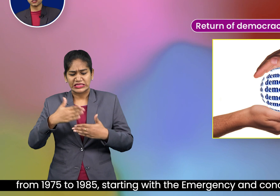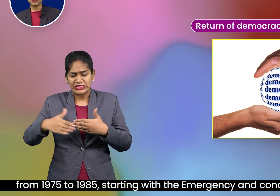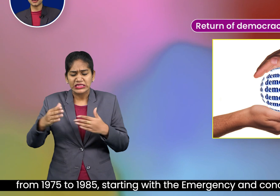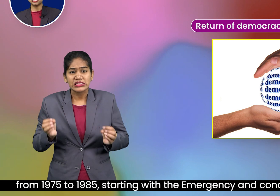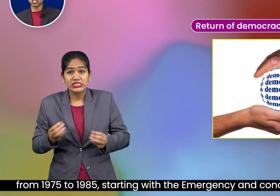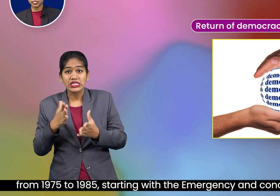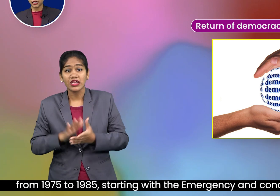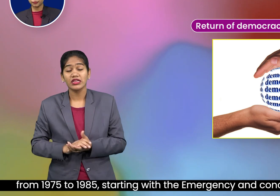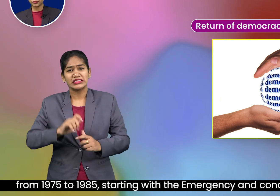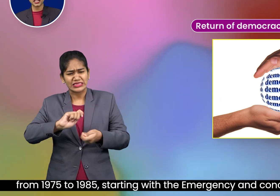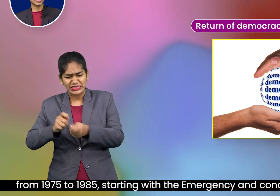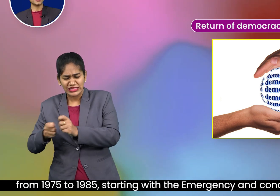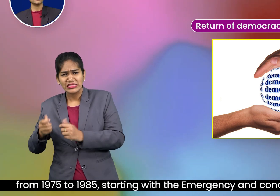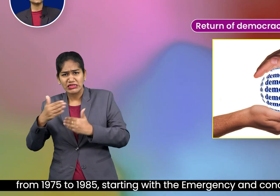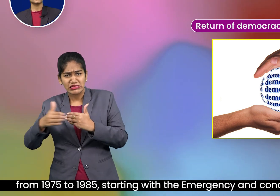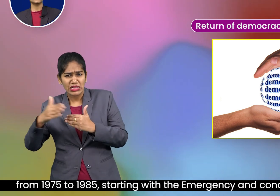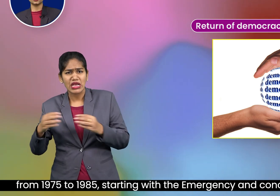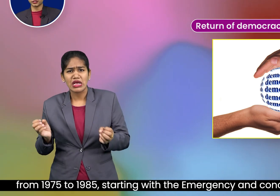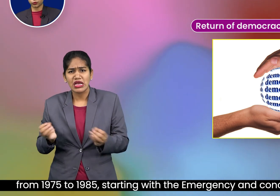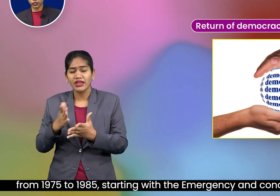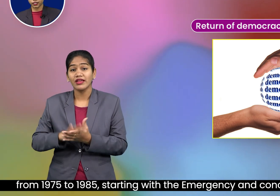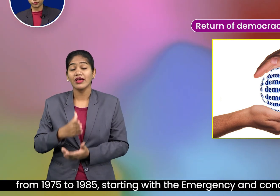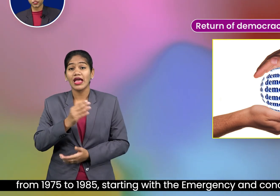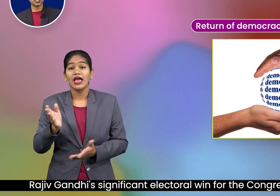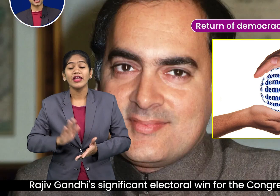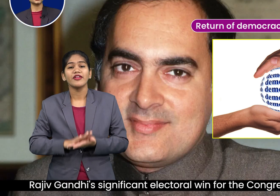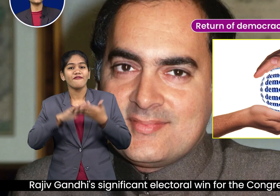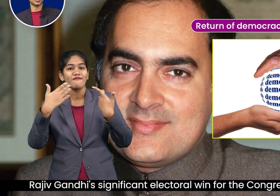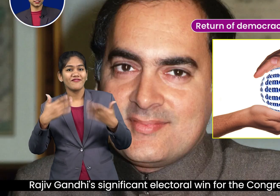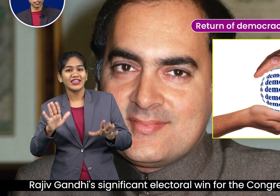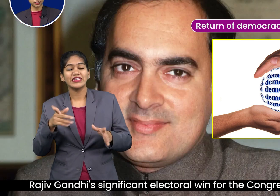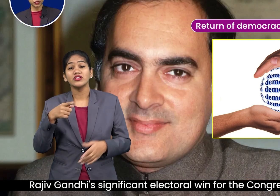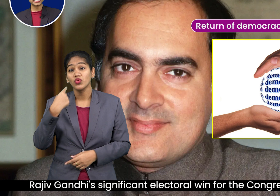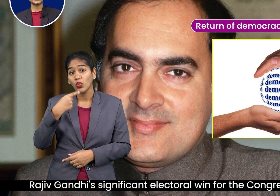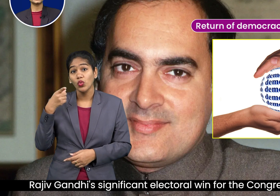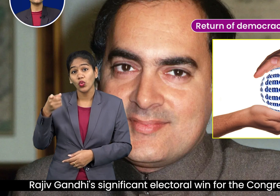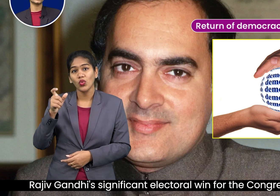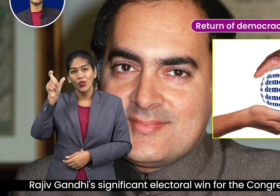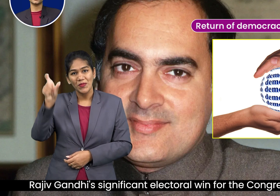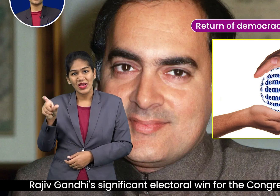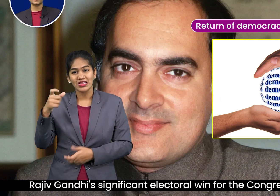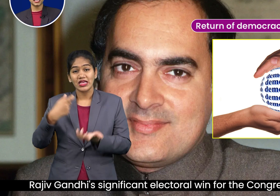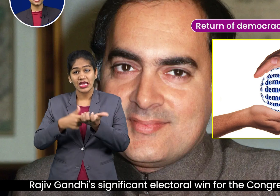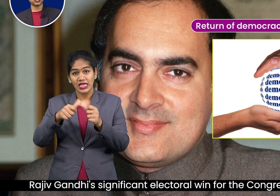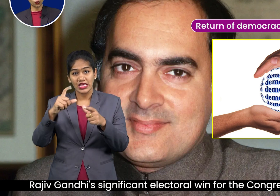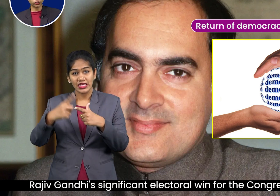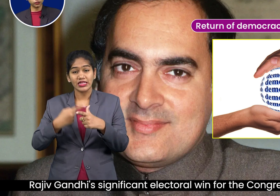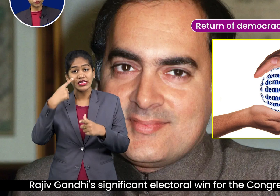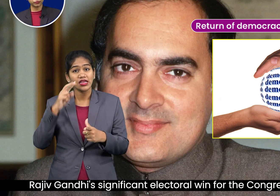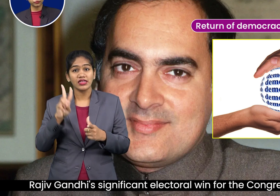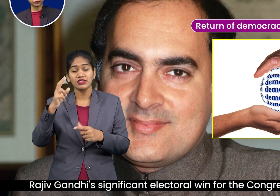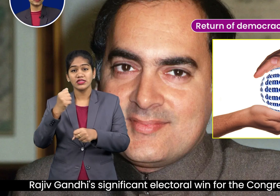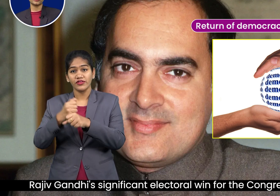Starting with the emergency and concluding with Rajiv Gandhi's significant